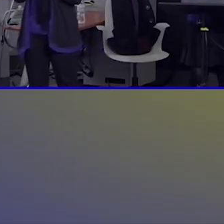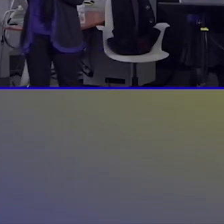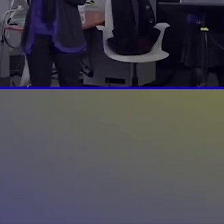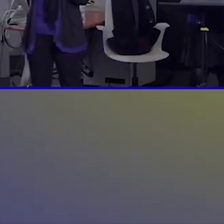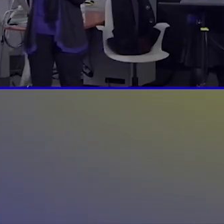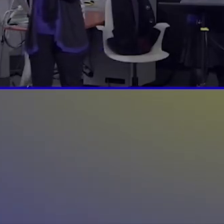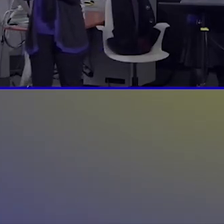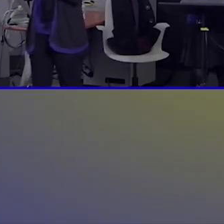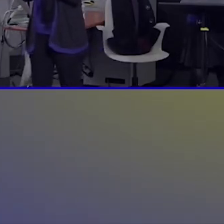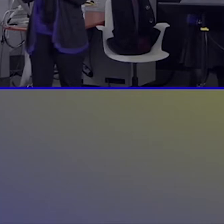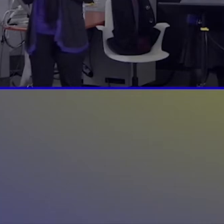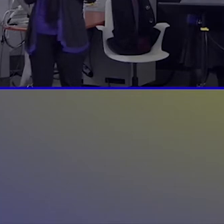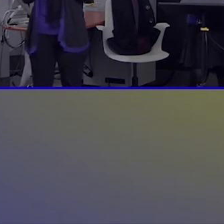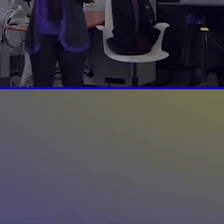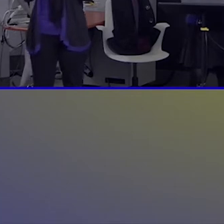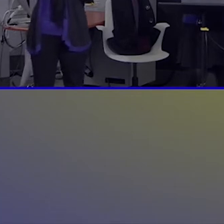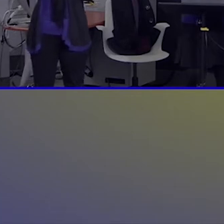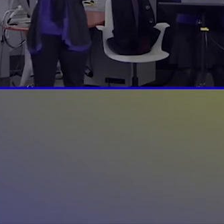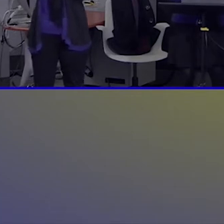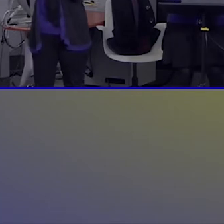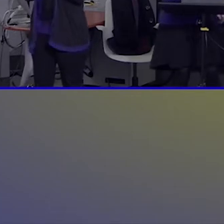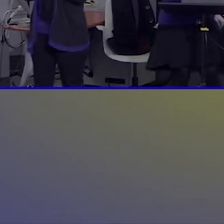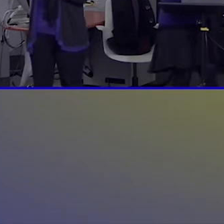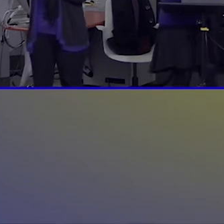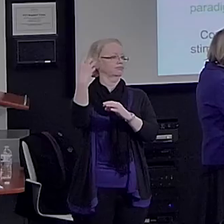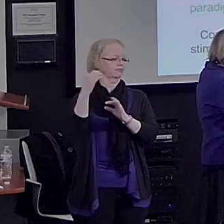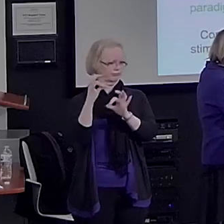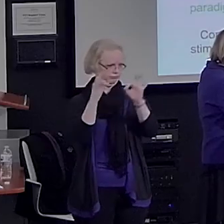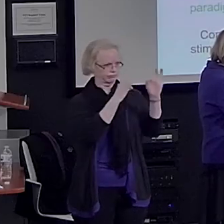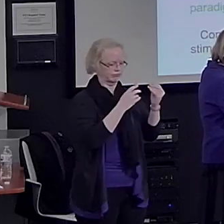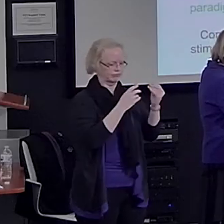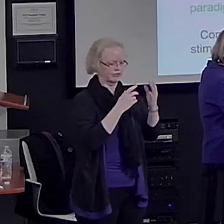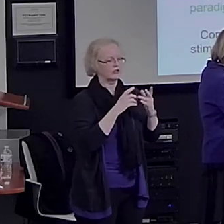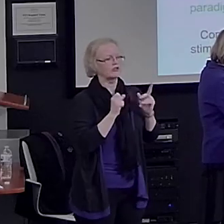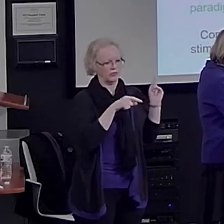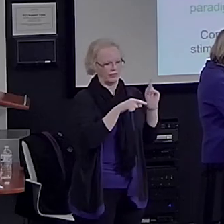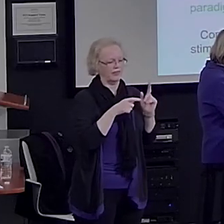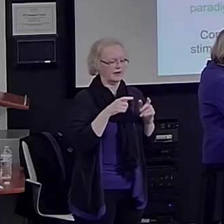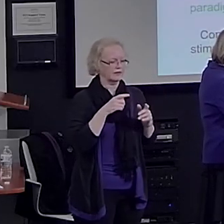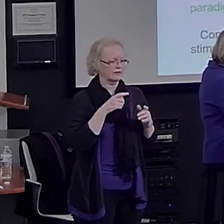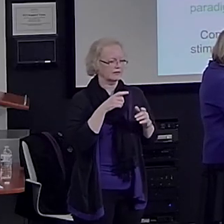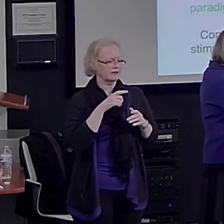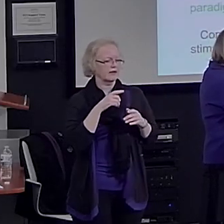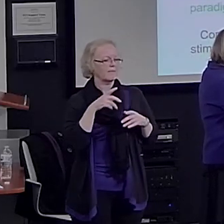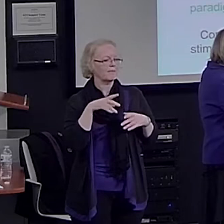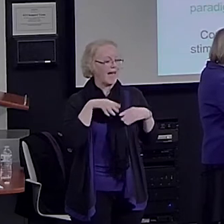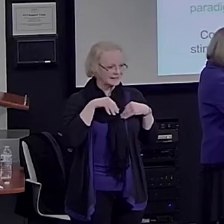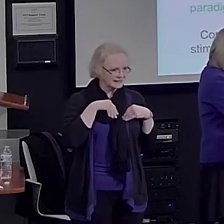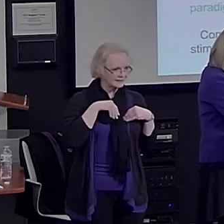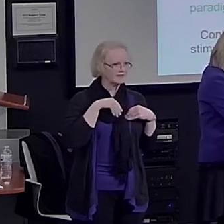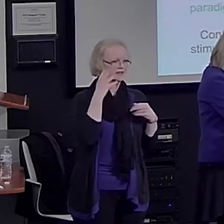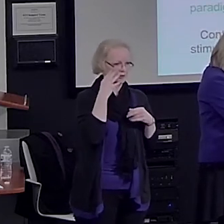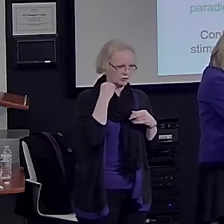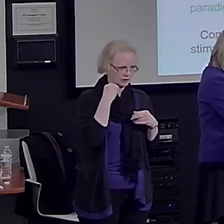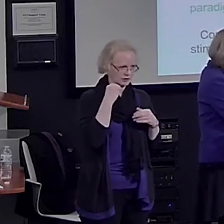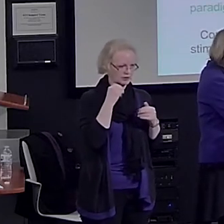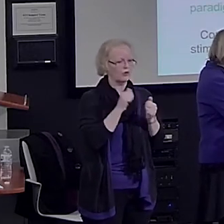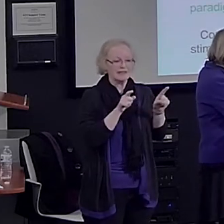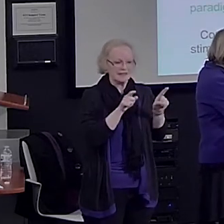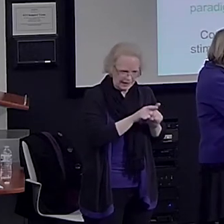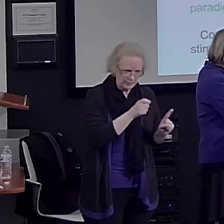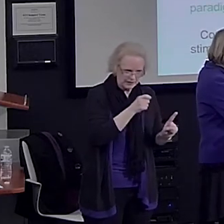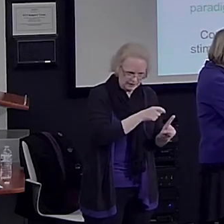move their eyes and to control the stimulus and the controls included a passive acoustic experience with the same stimuli